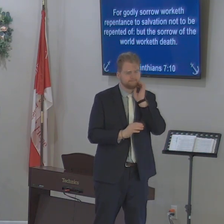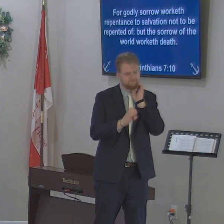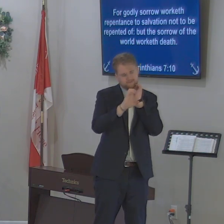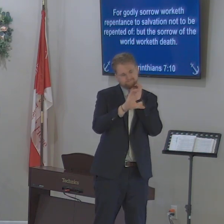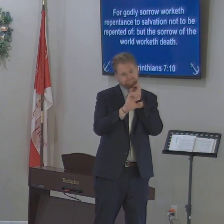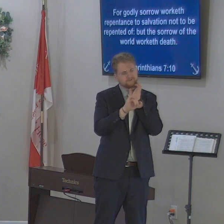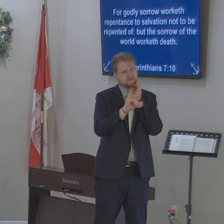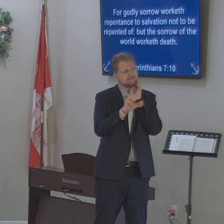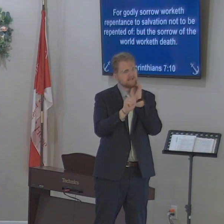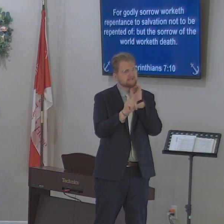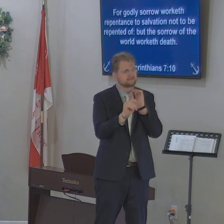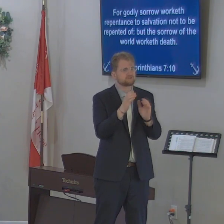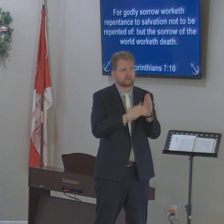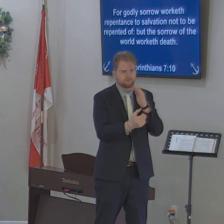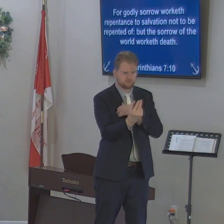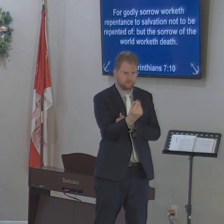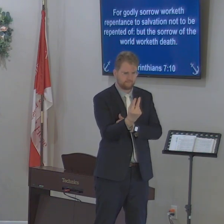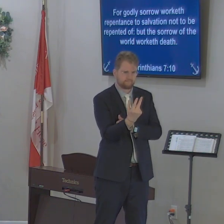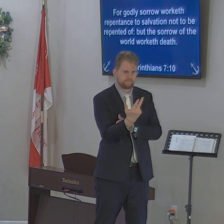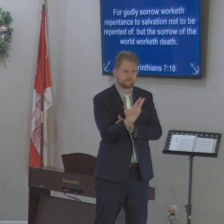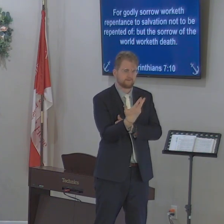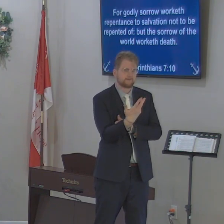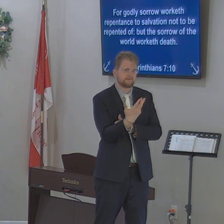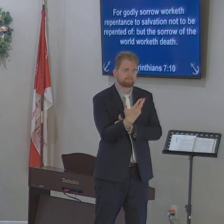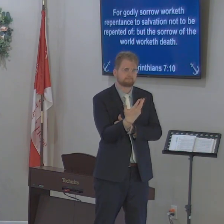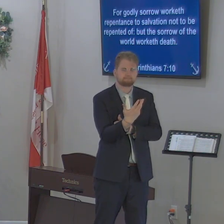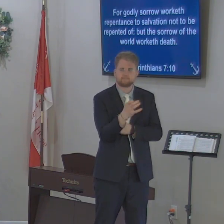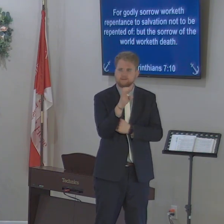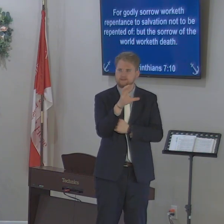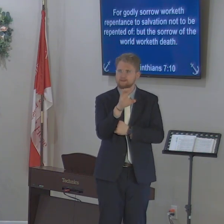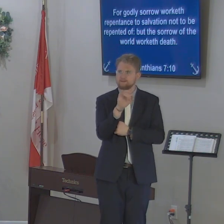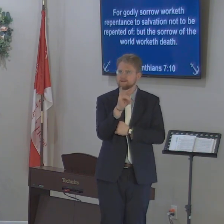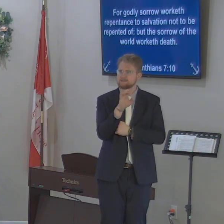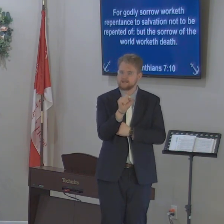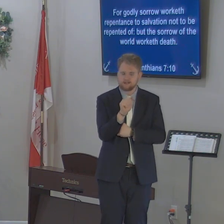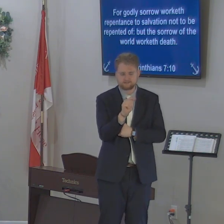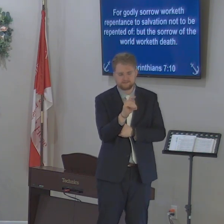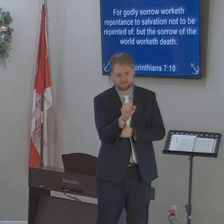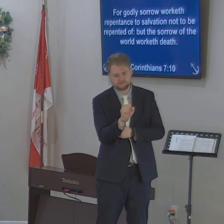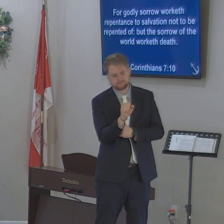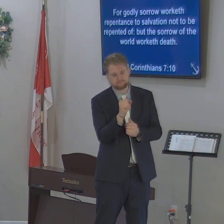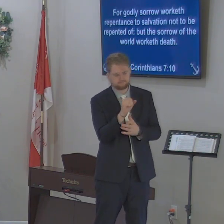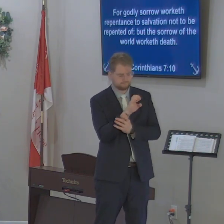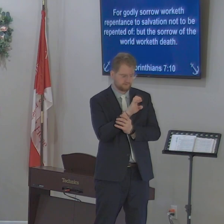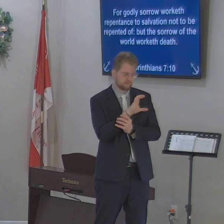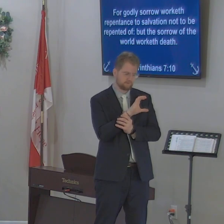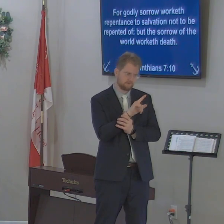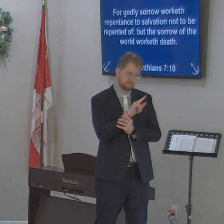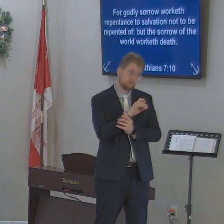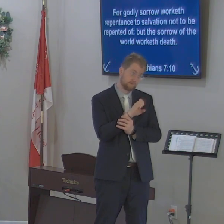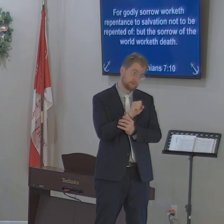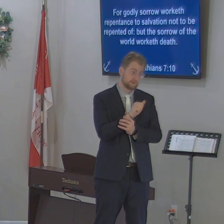Ecclesiastes 12. Look at me, verse 11. Ecclesiastes 12, verse 11. Look what the Bible says.